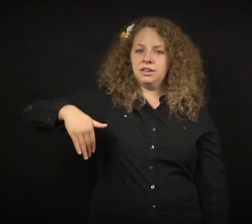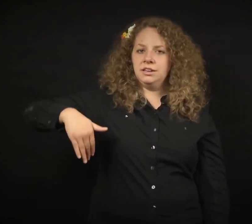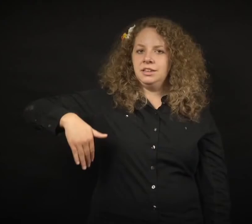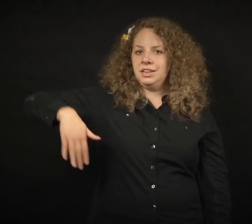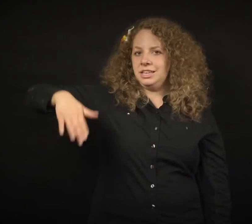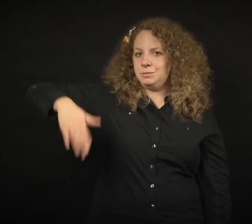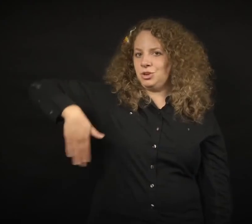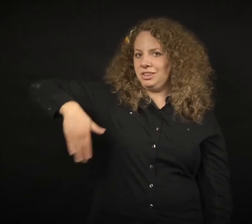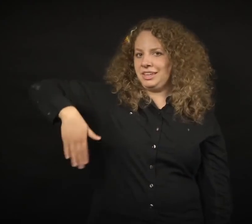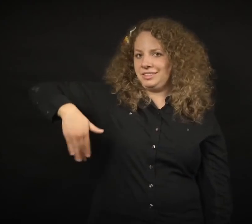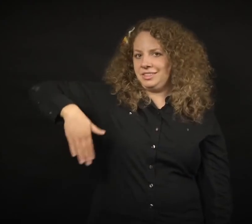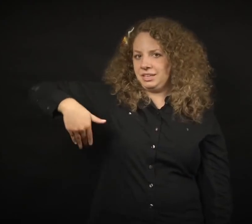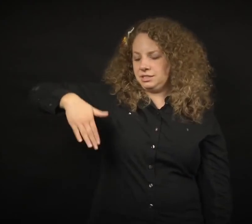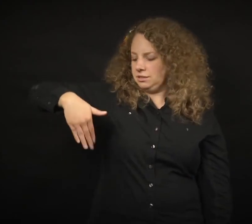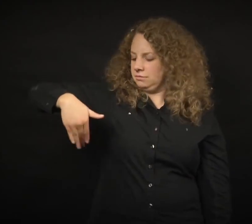done is more like this.